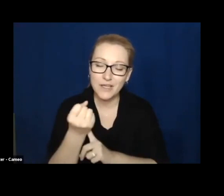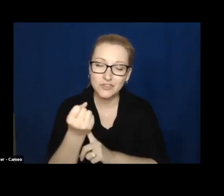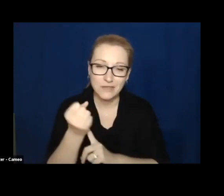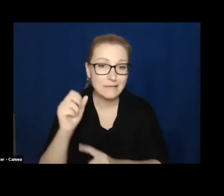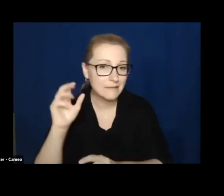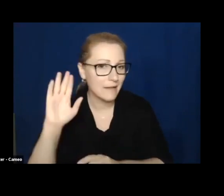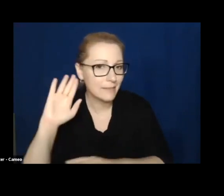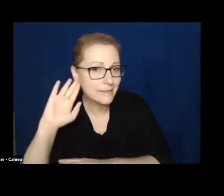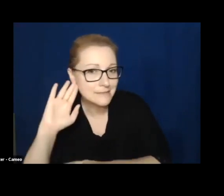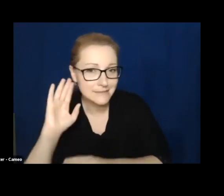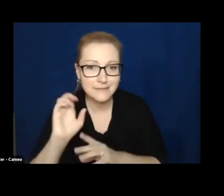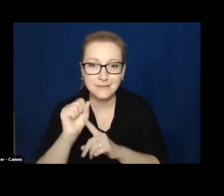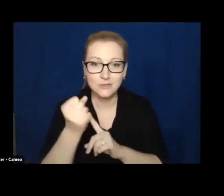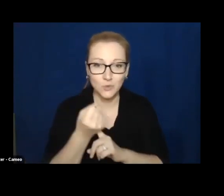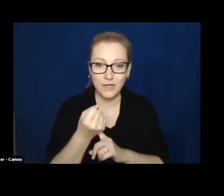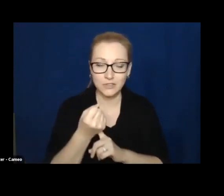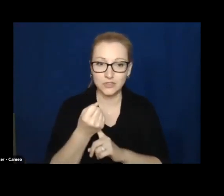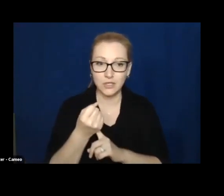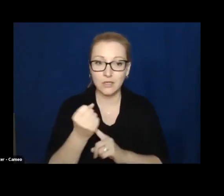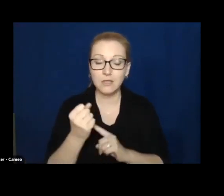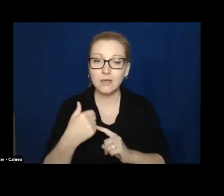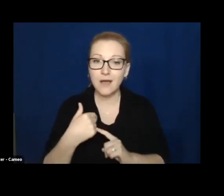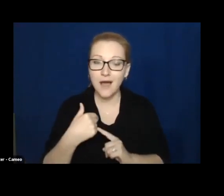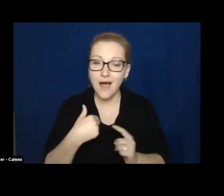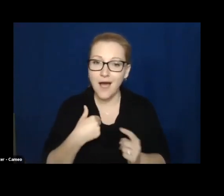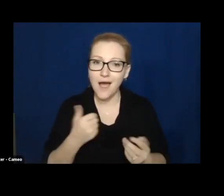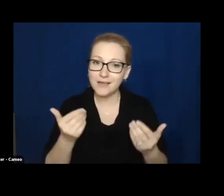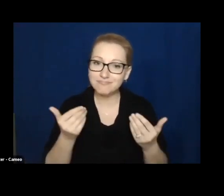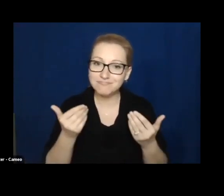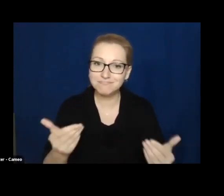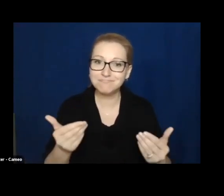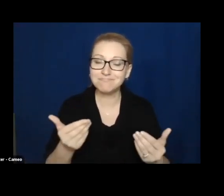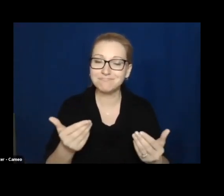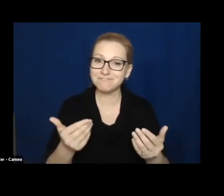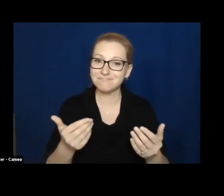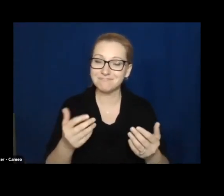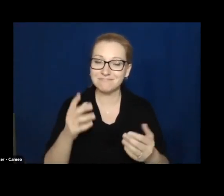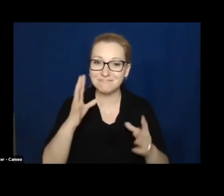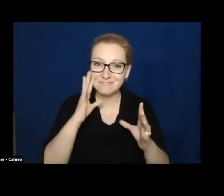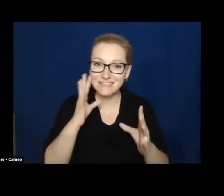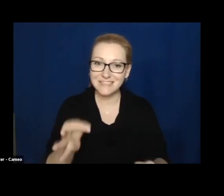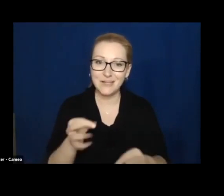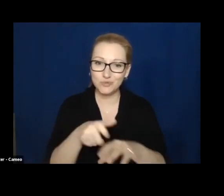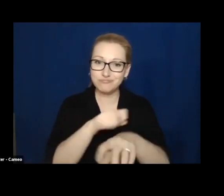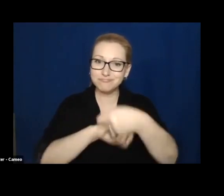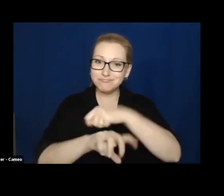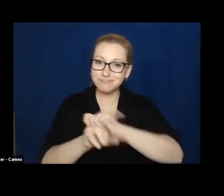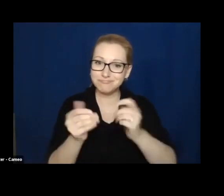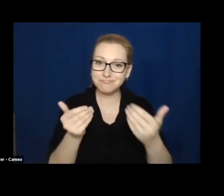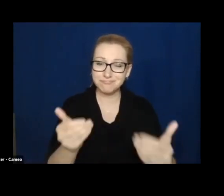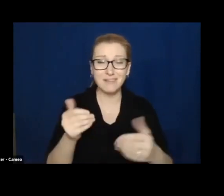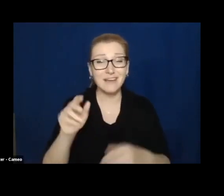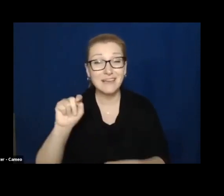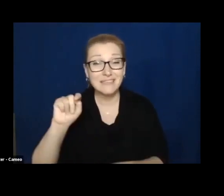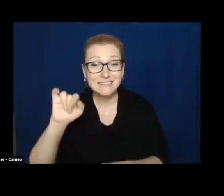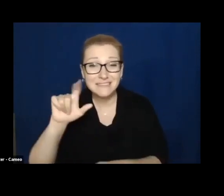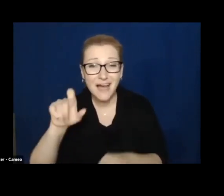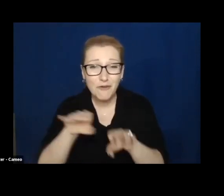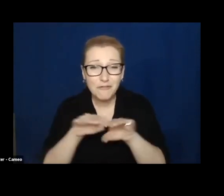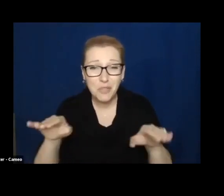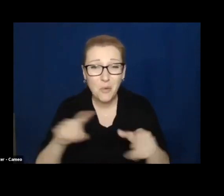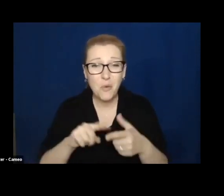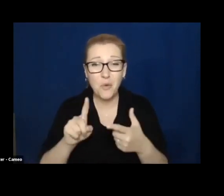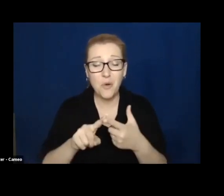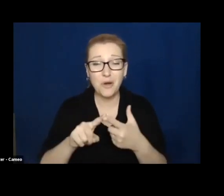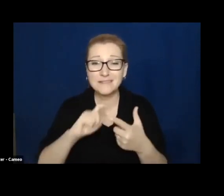listening situation that I chose to put myself into. There's tiled floors, there's stainless steel